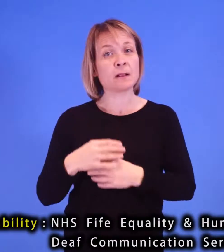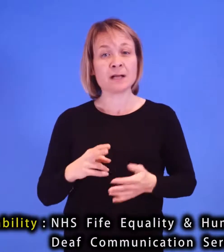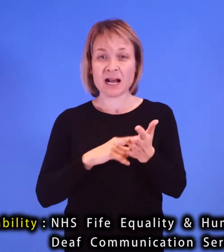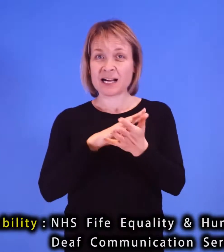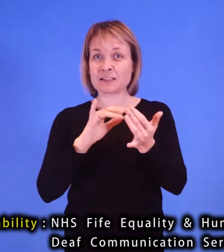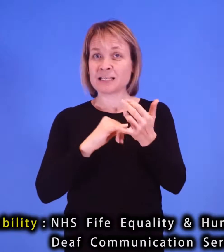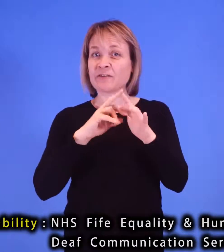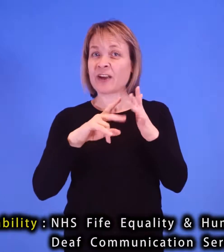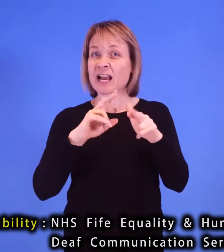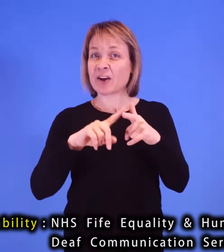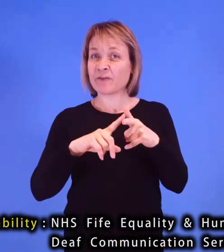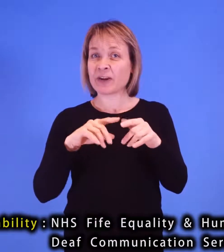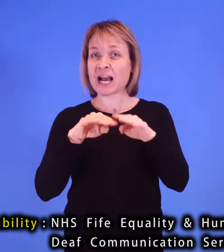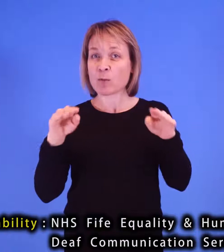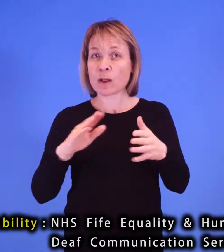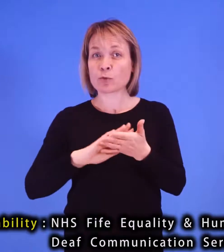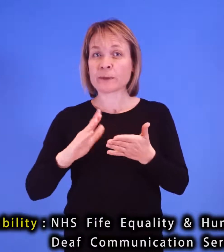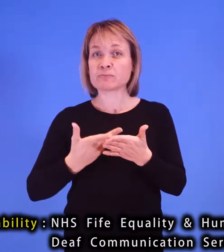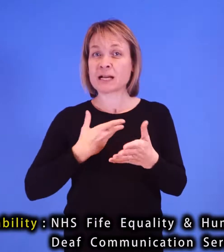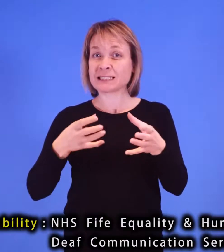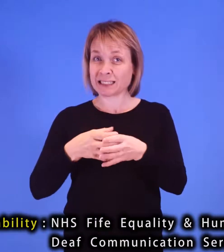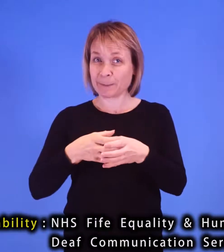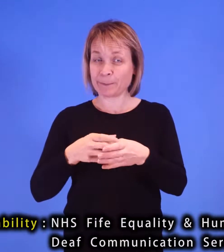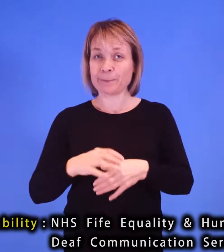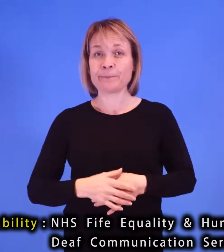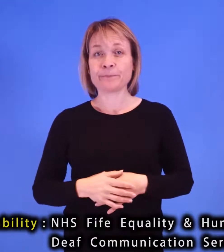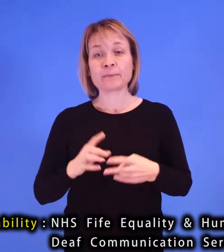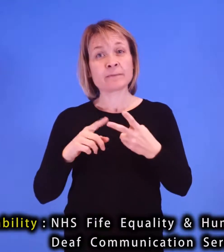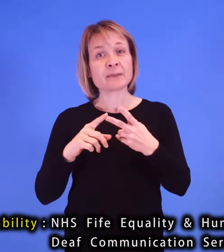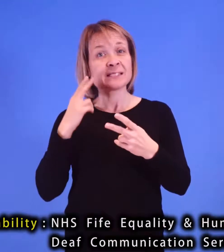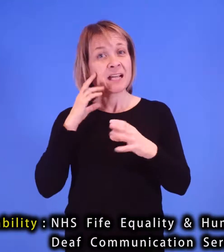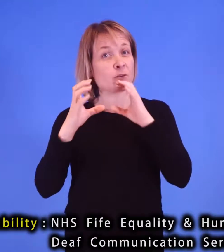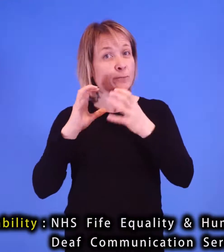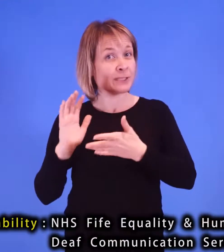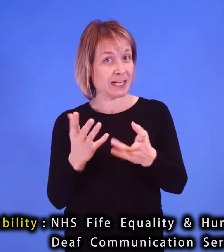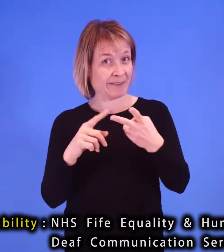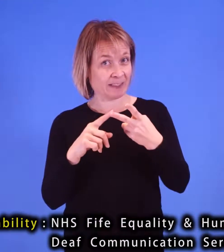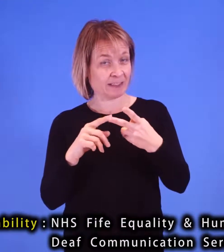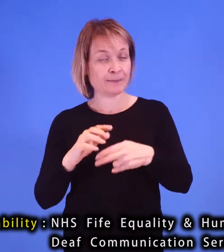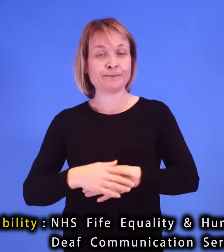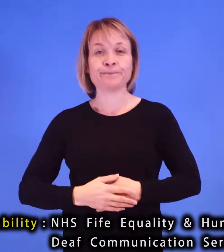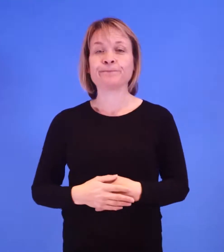Accountability. NHS Fife Equality and Human Rights Team. Deaf Communication Service.